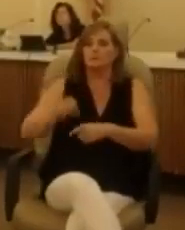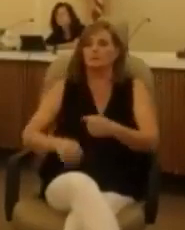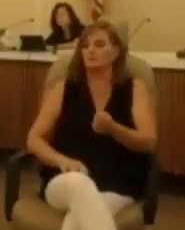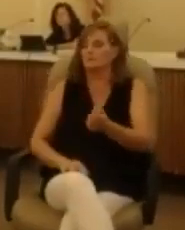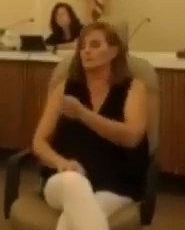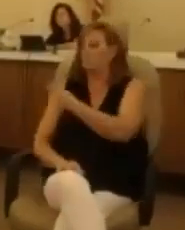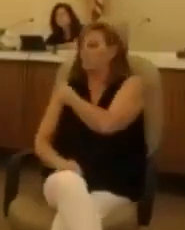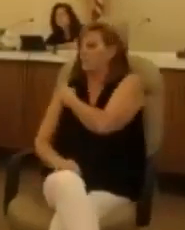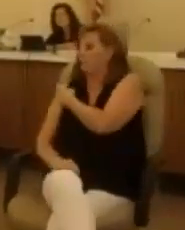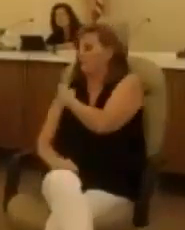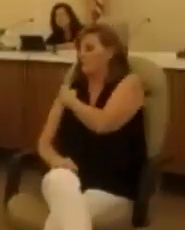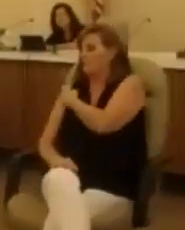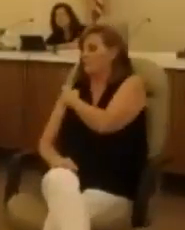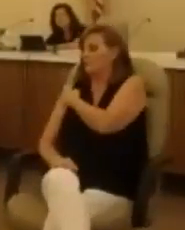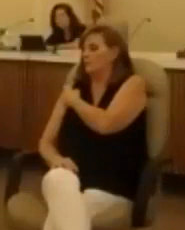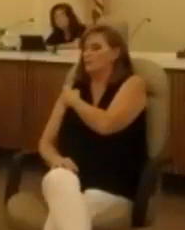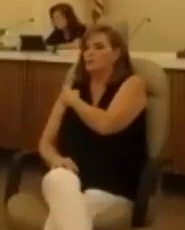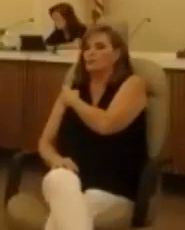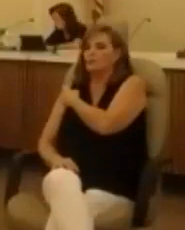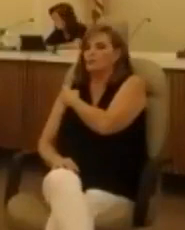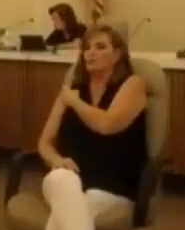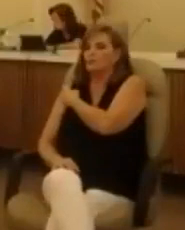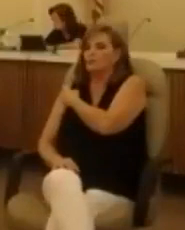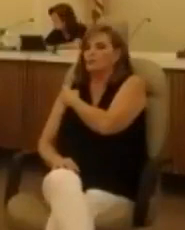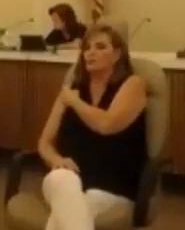Councilmember Bolsner,